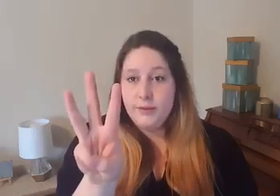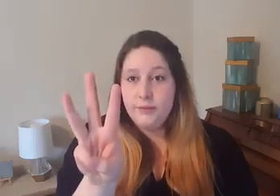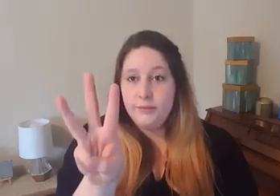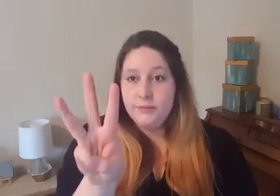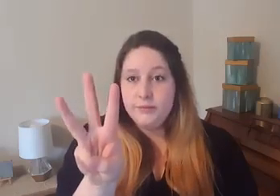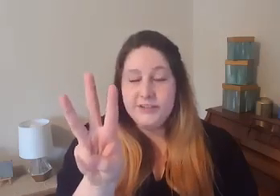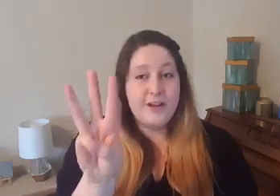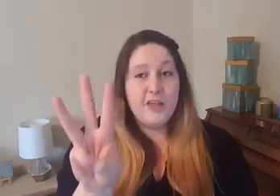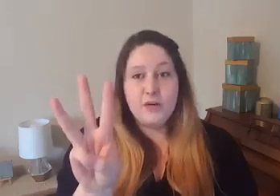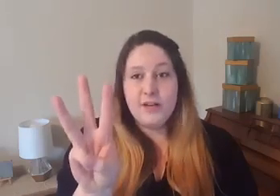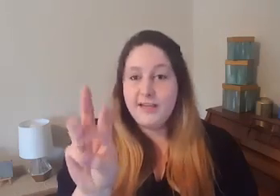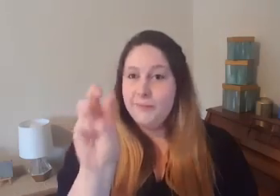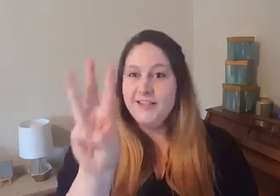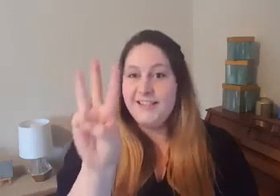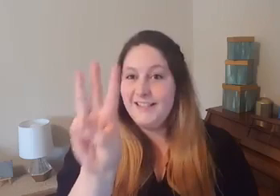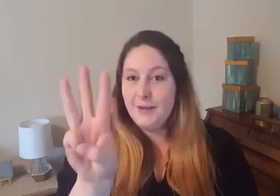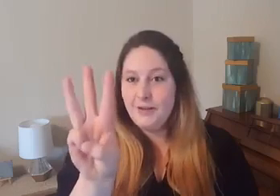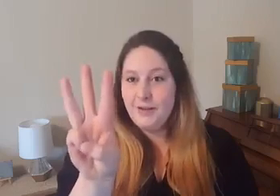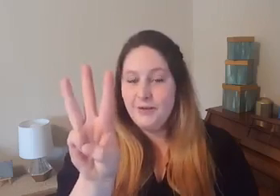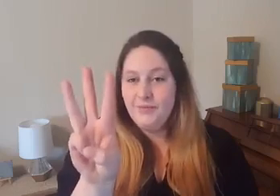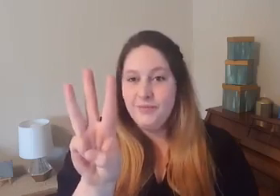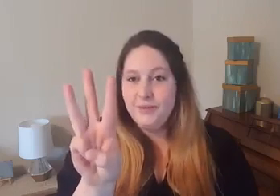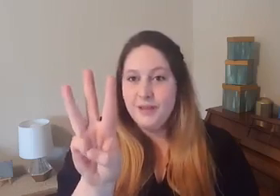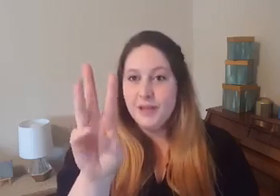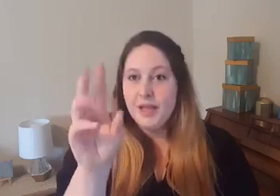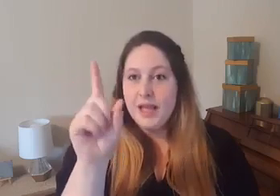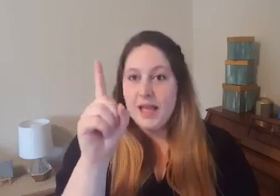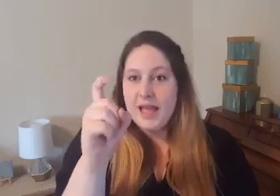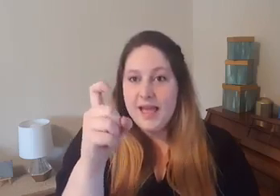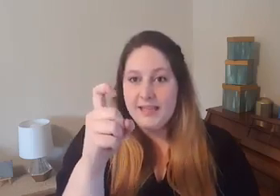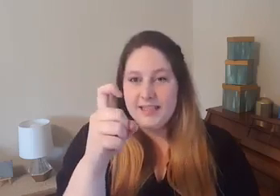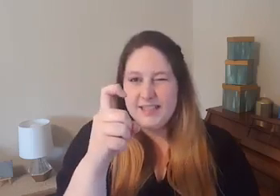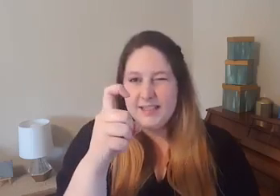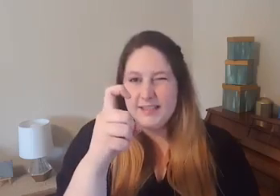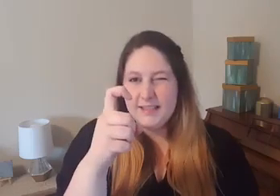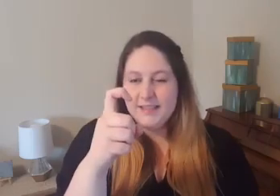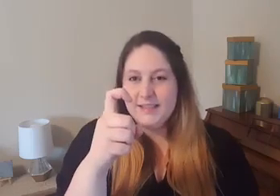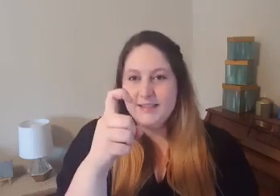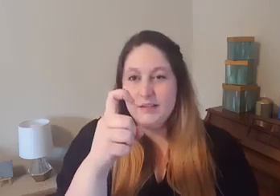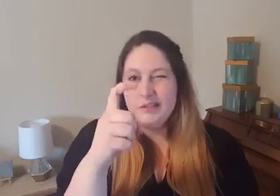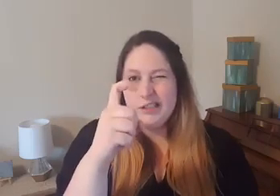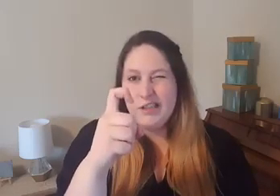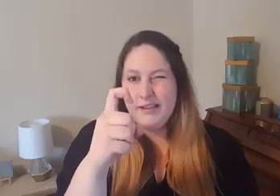W, so not three, but this is W. X, a little hook,